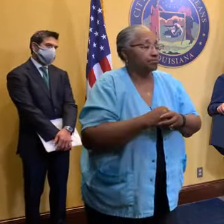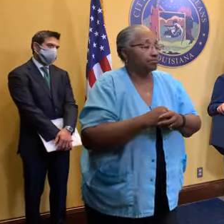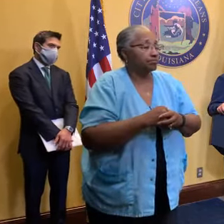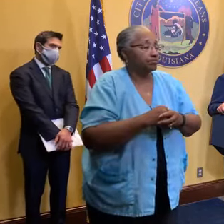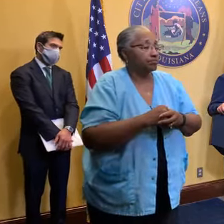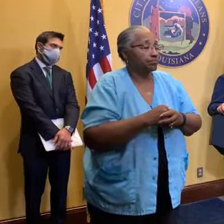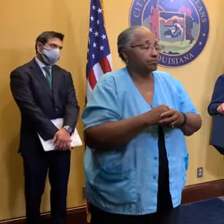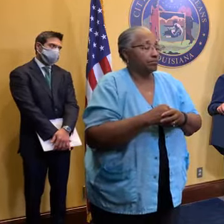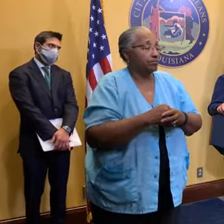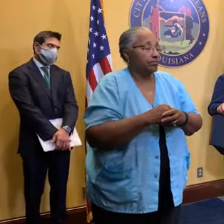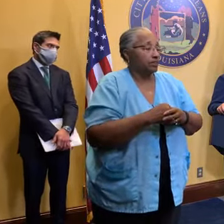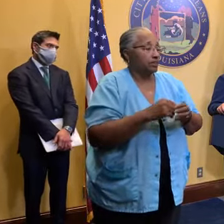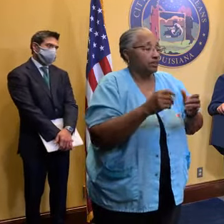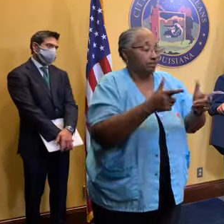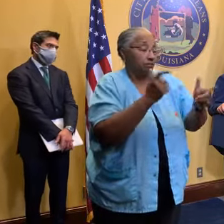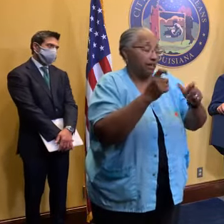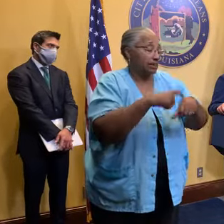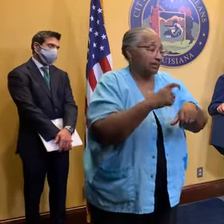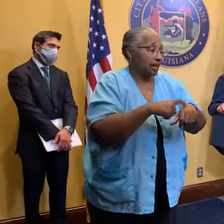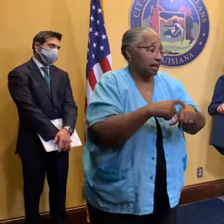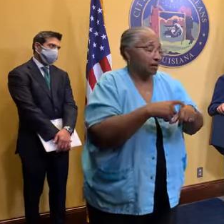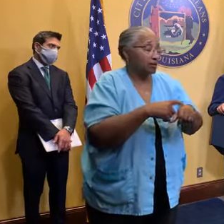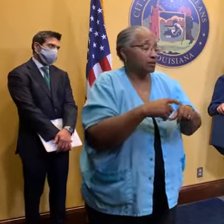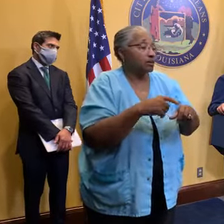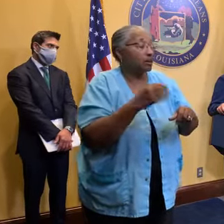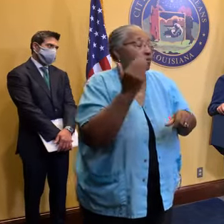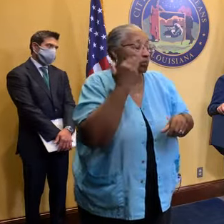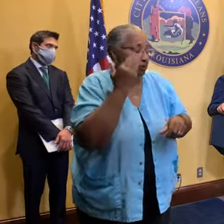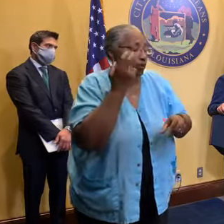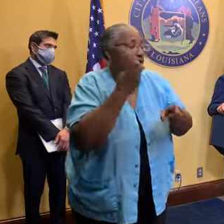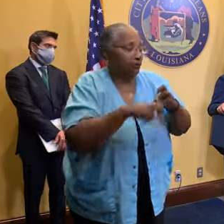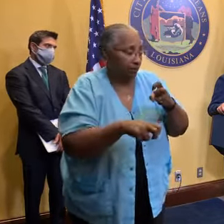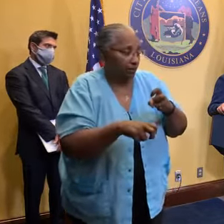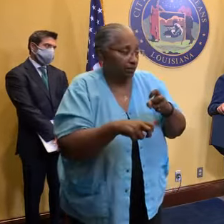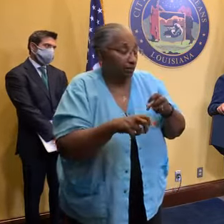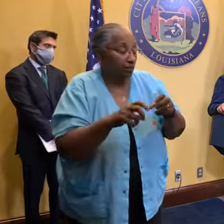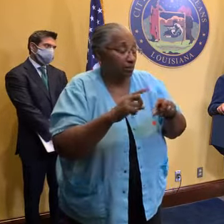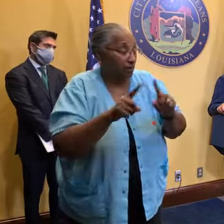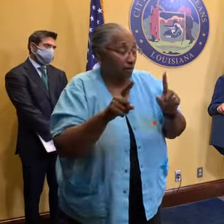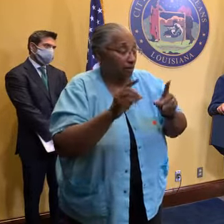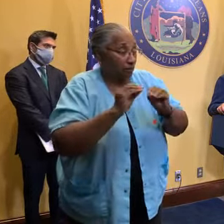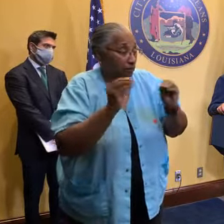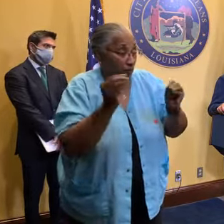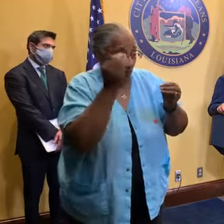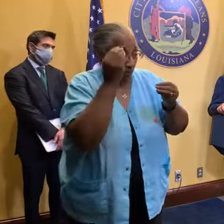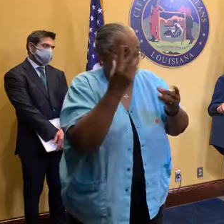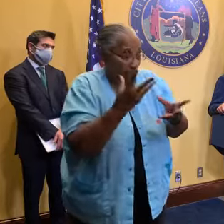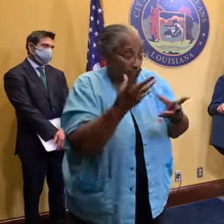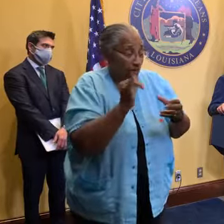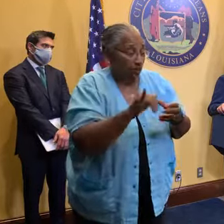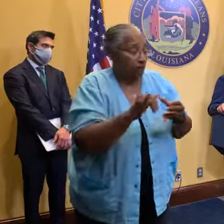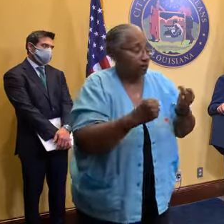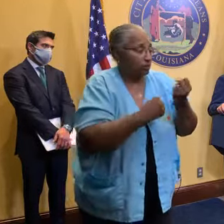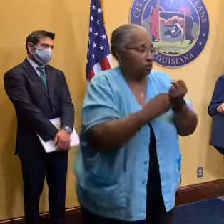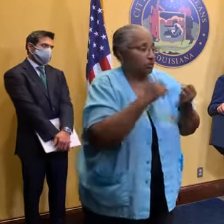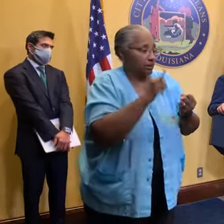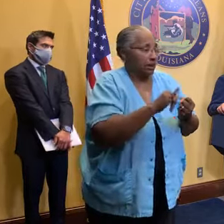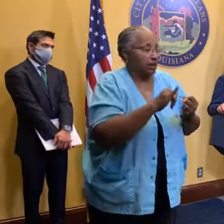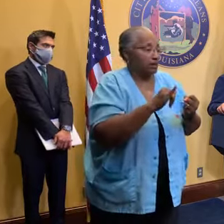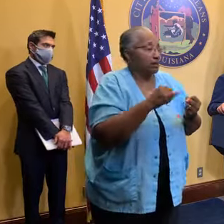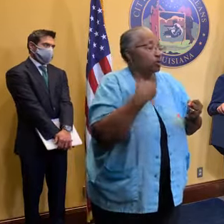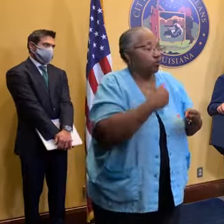on the New Orleans Police Department side, we know that it's tough, meaning a furlough day. We